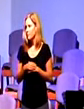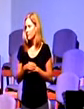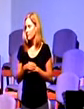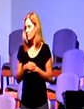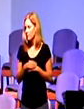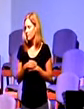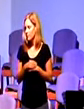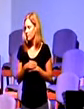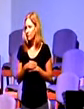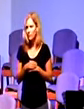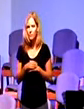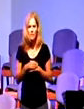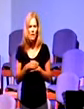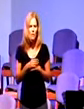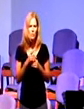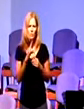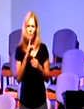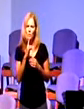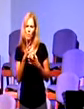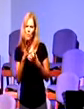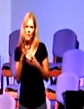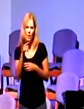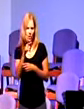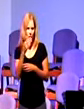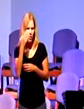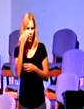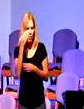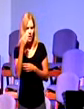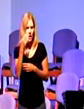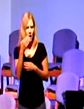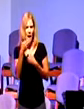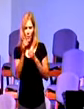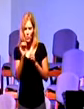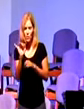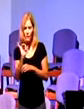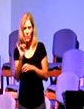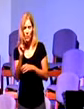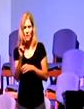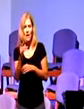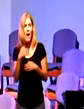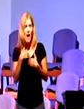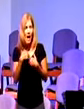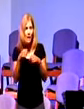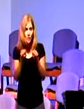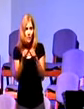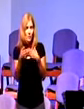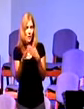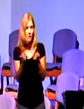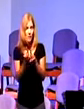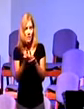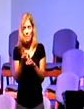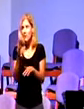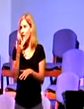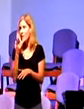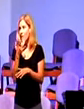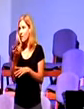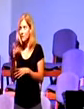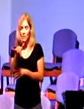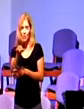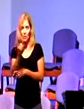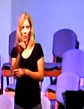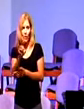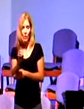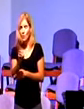And I so badly wanted her to know that I was an orphan once. I received a shoebox and my favorite item was a